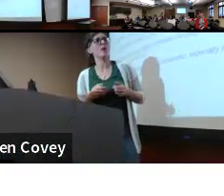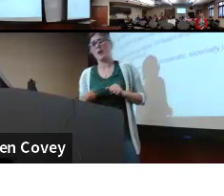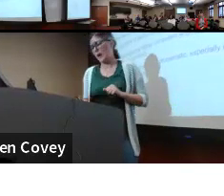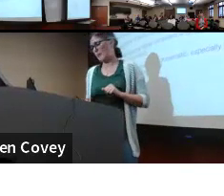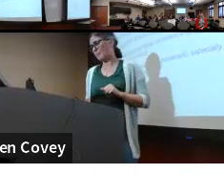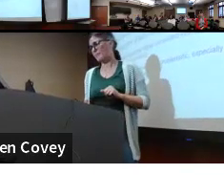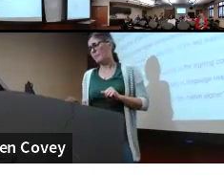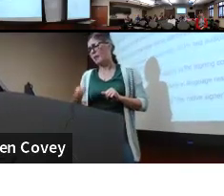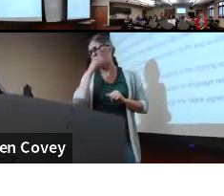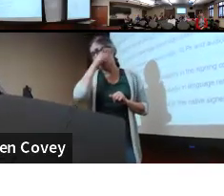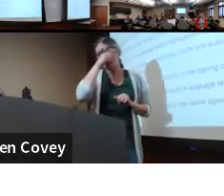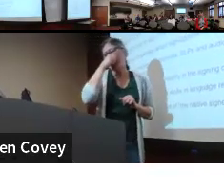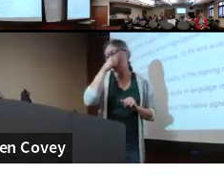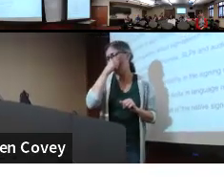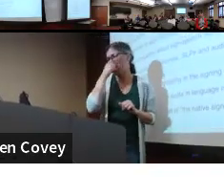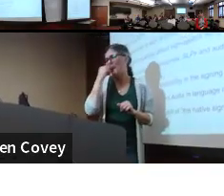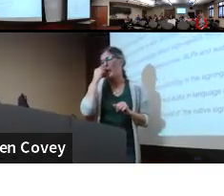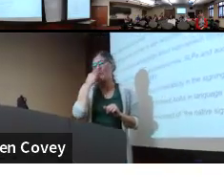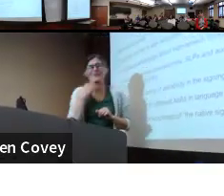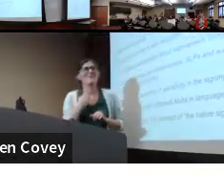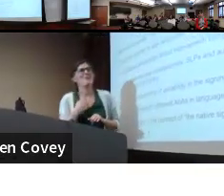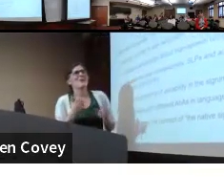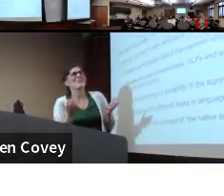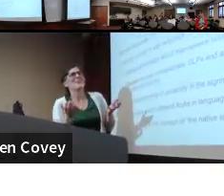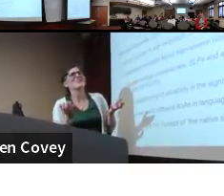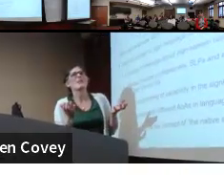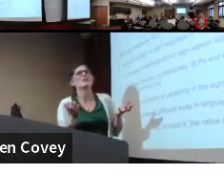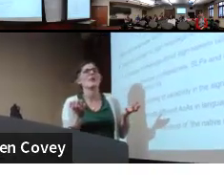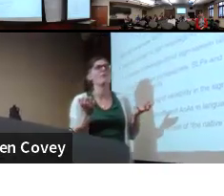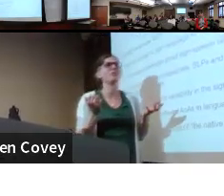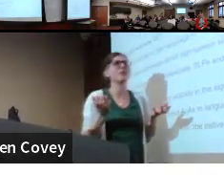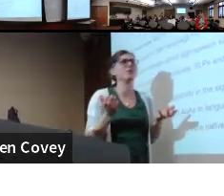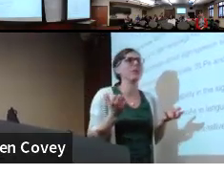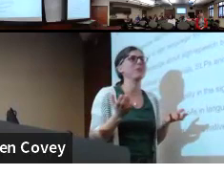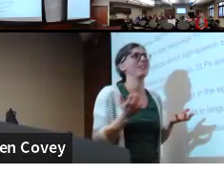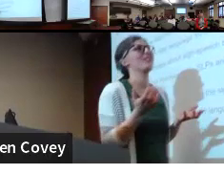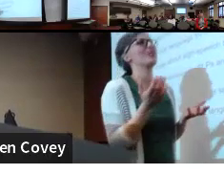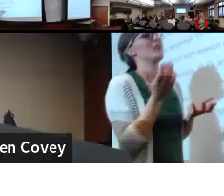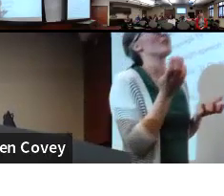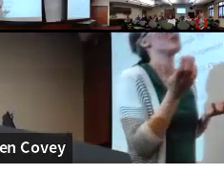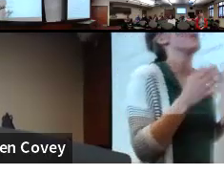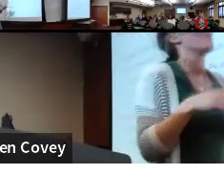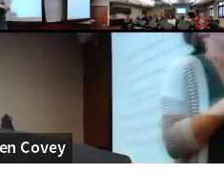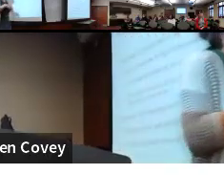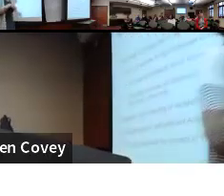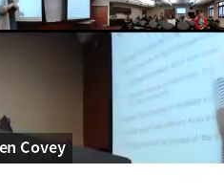birth. So what are the next steps that we have to take to remedy this